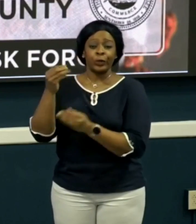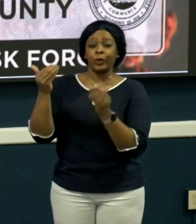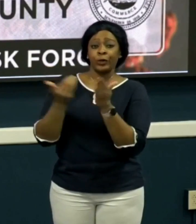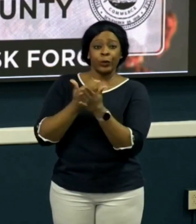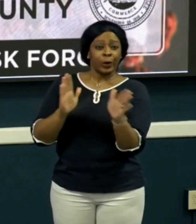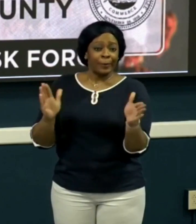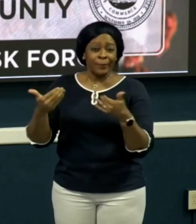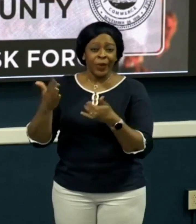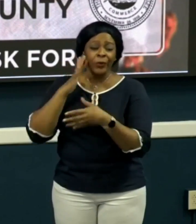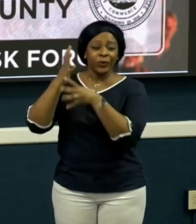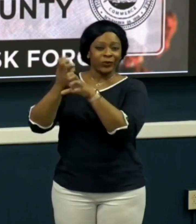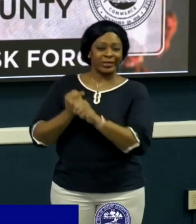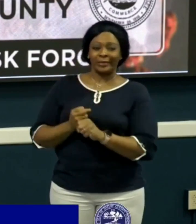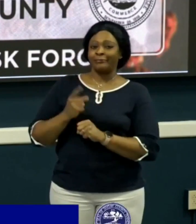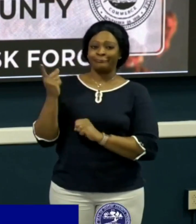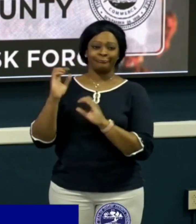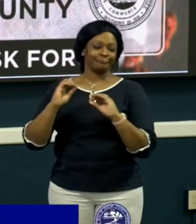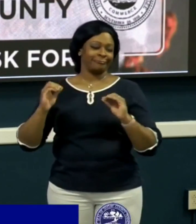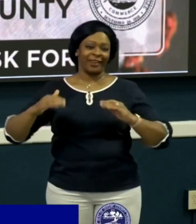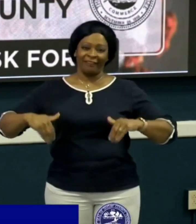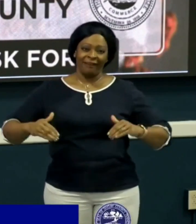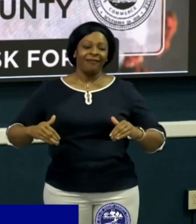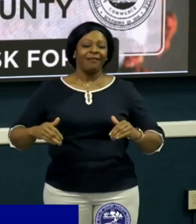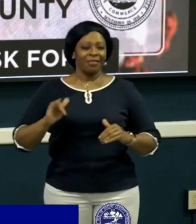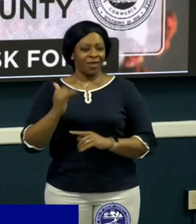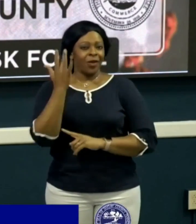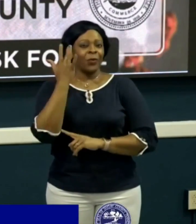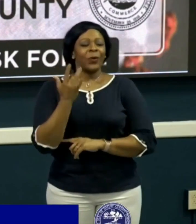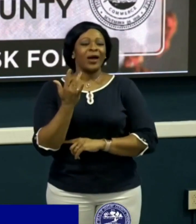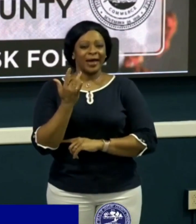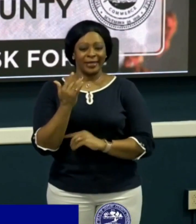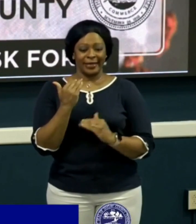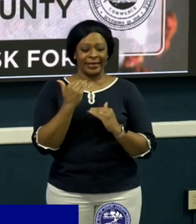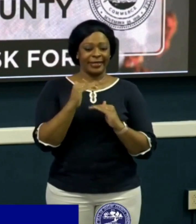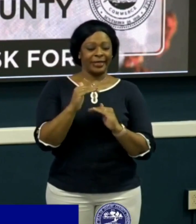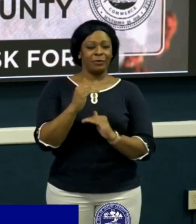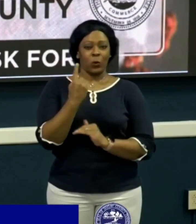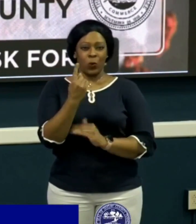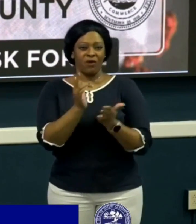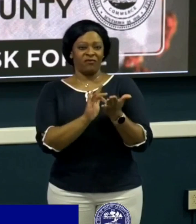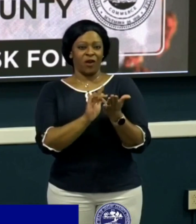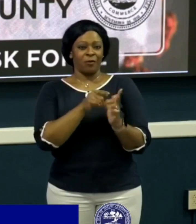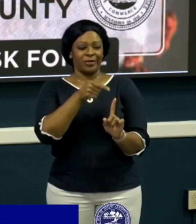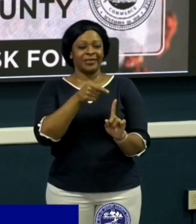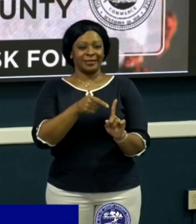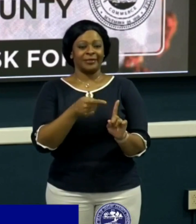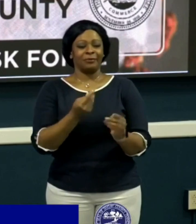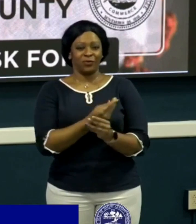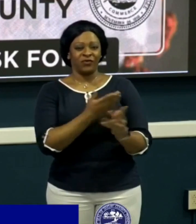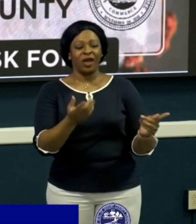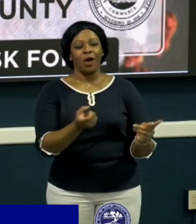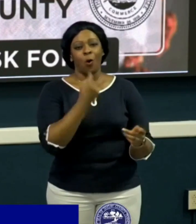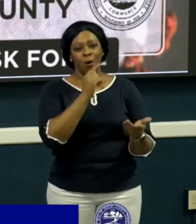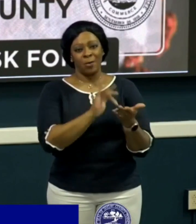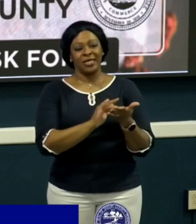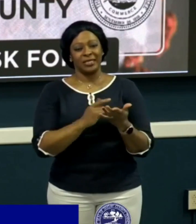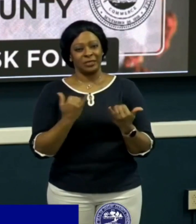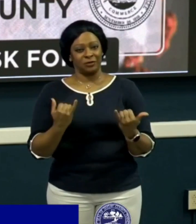in. They really don't. And so that's why it's been limited to the one pharmacy system to this point.